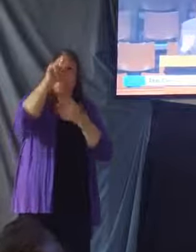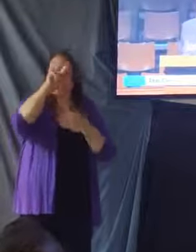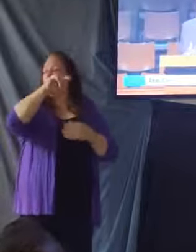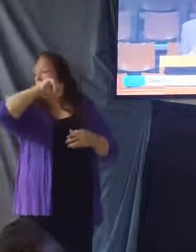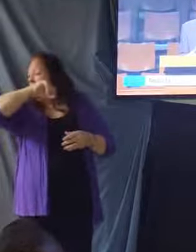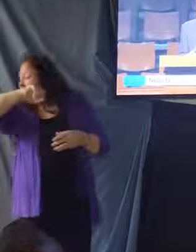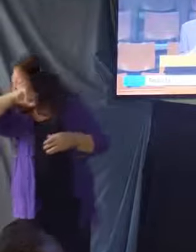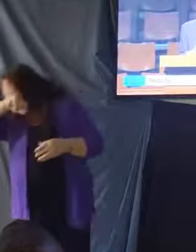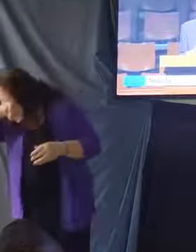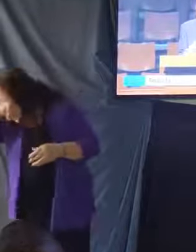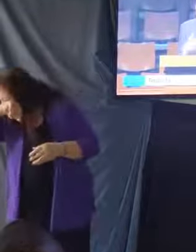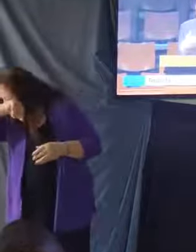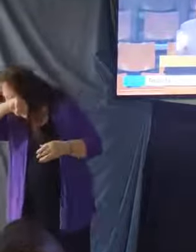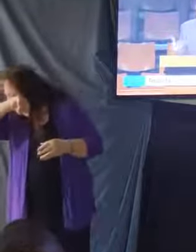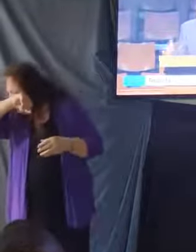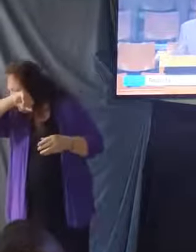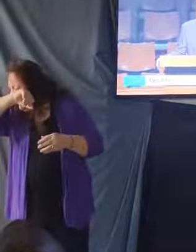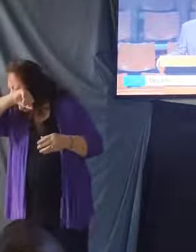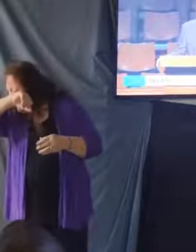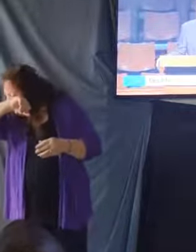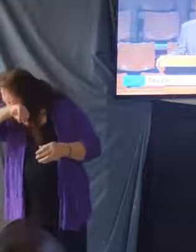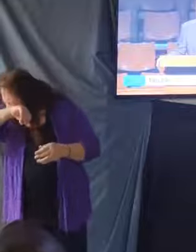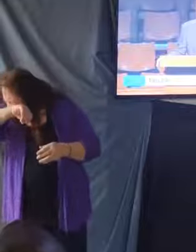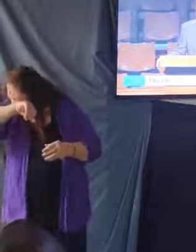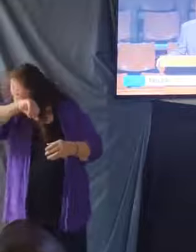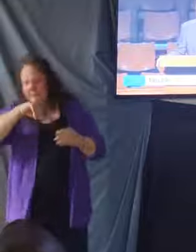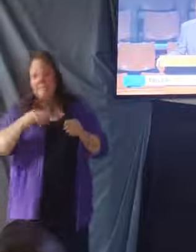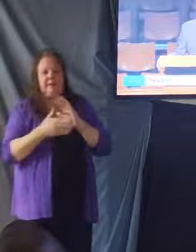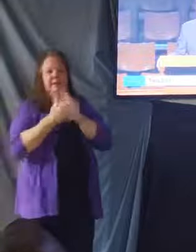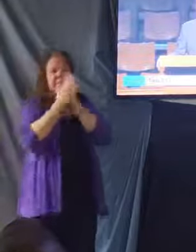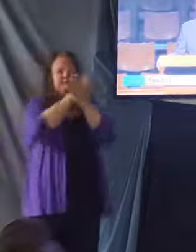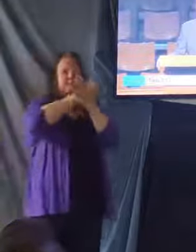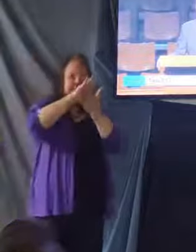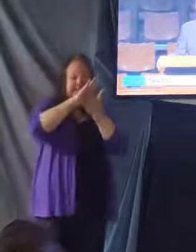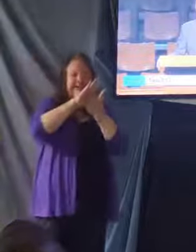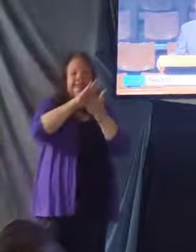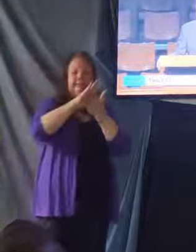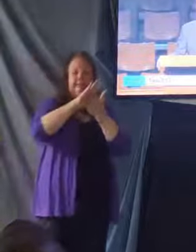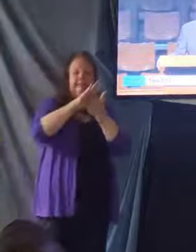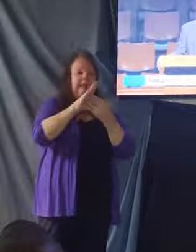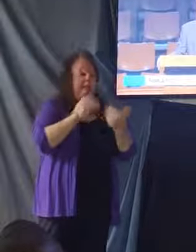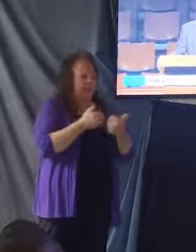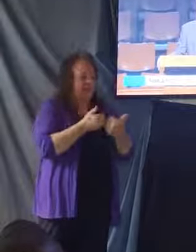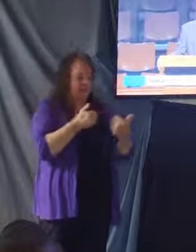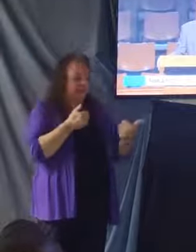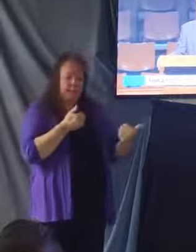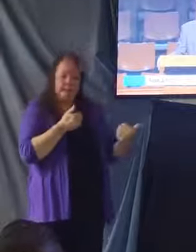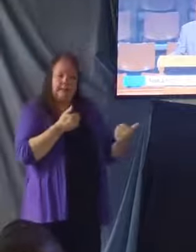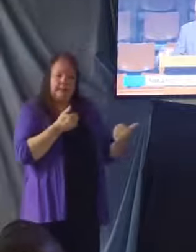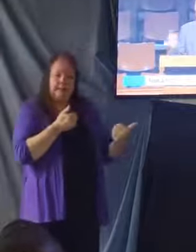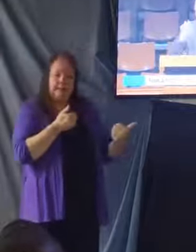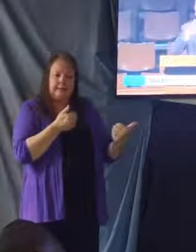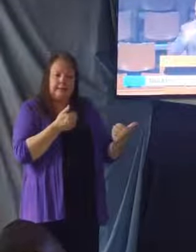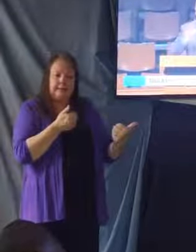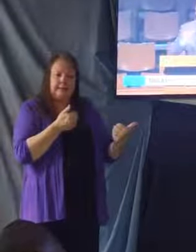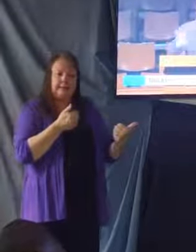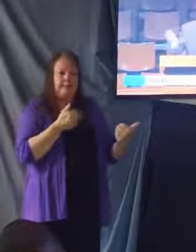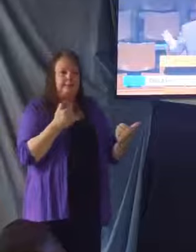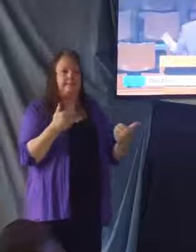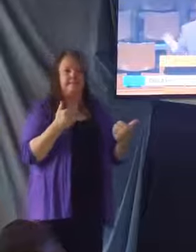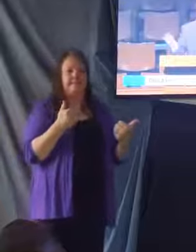We are purified within, without. And to separate that, you create